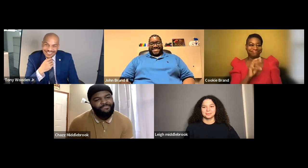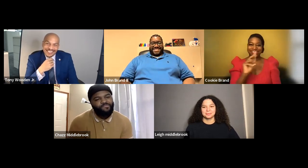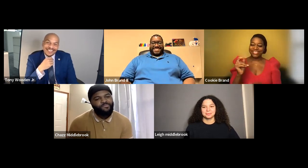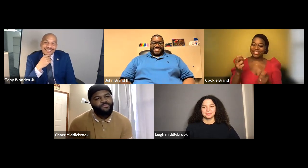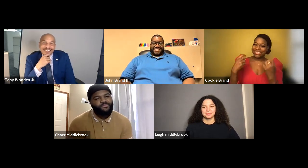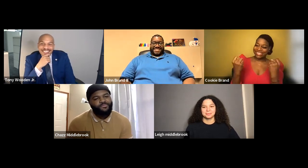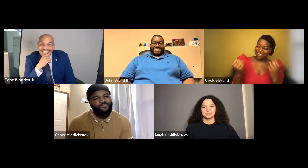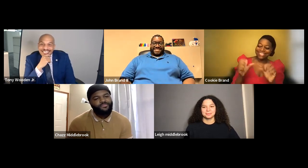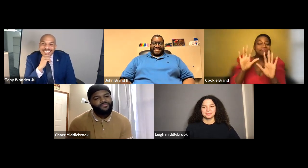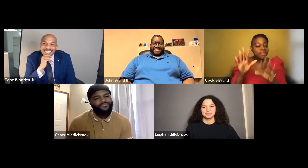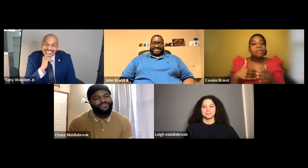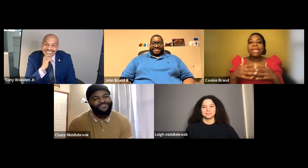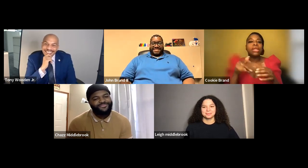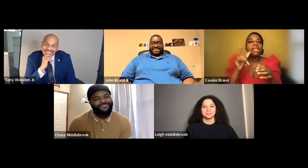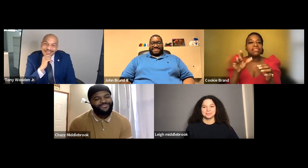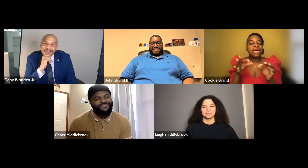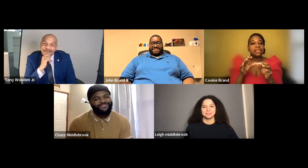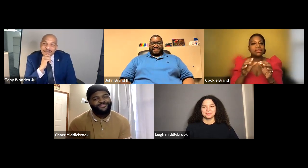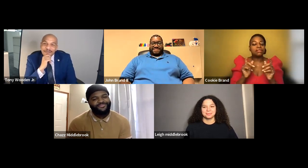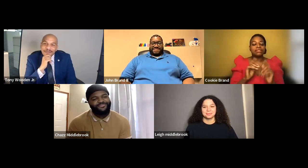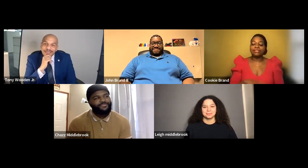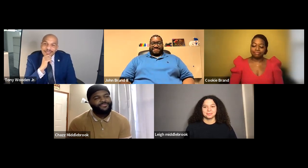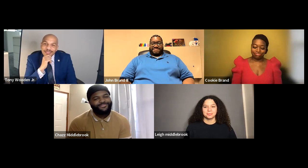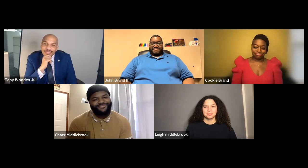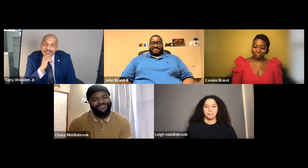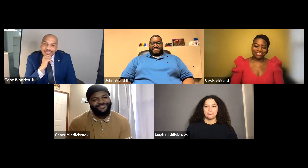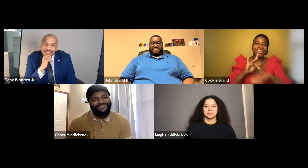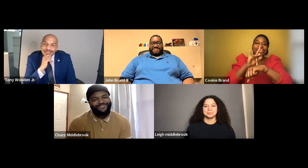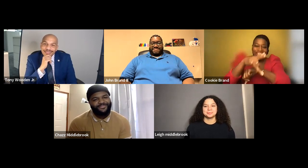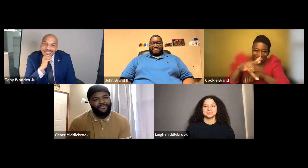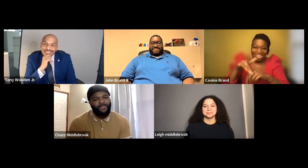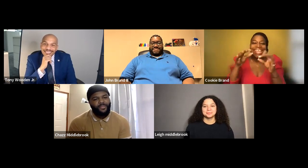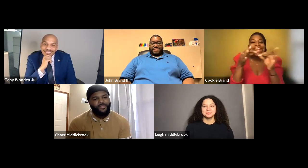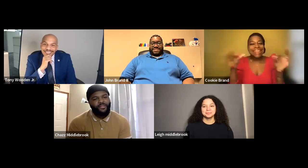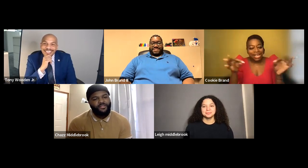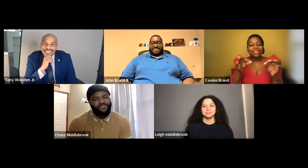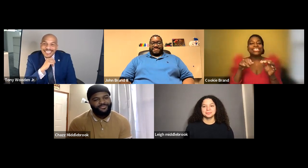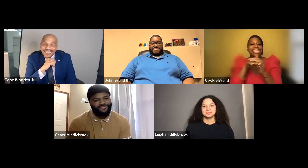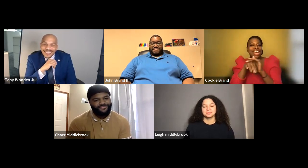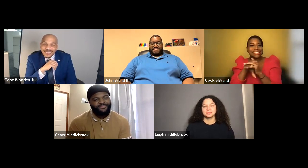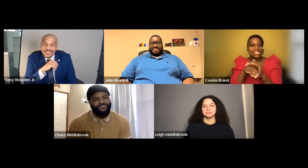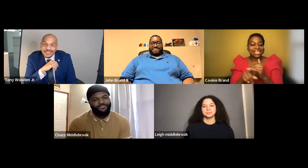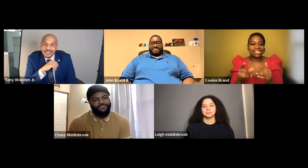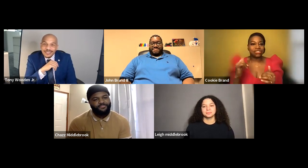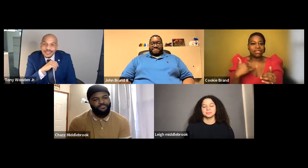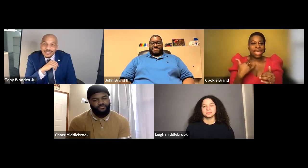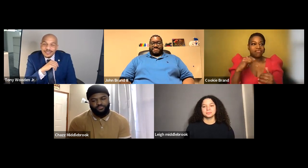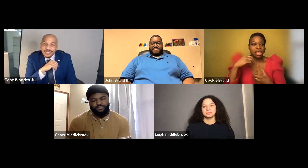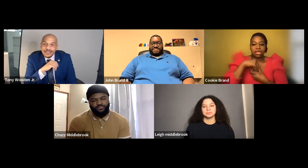for early. That's a Minnesota sign that I used. And I got stumbled on my signs here. So as I was